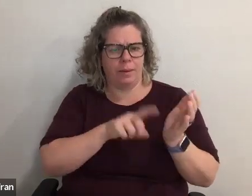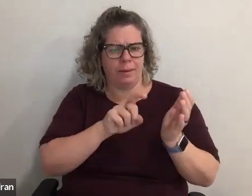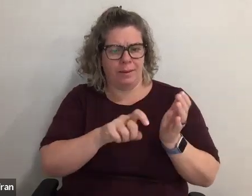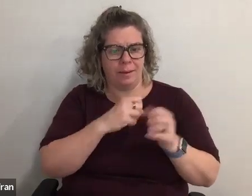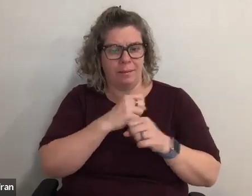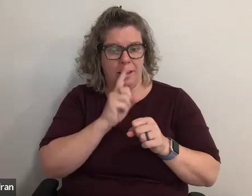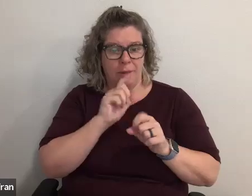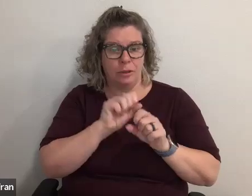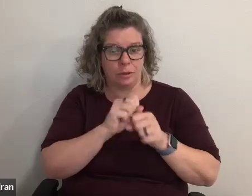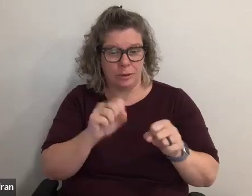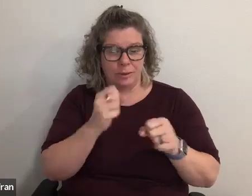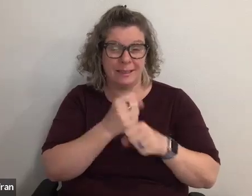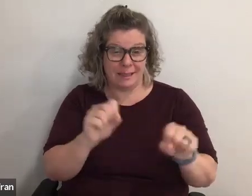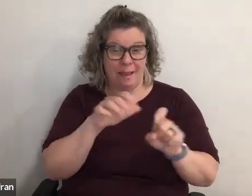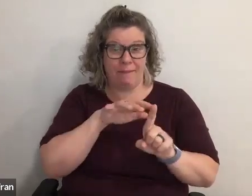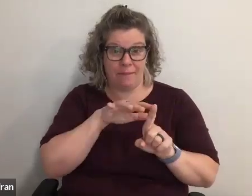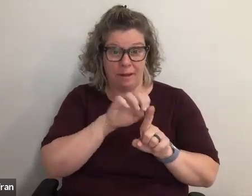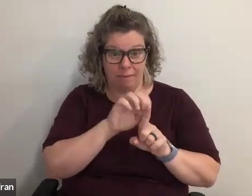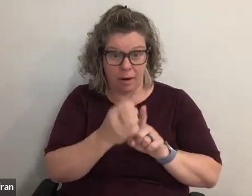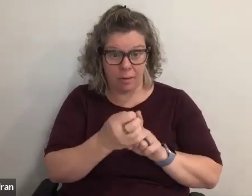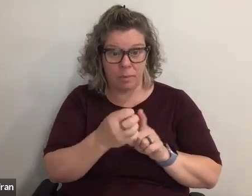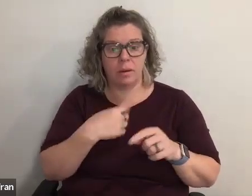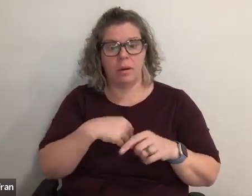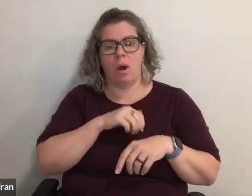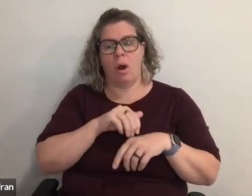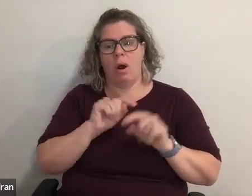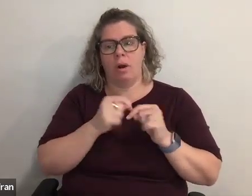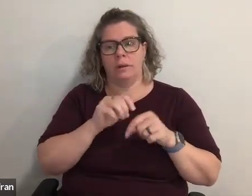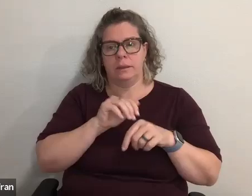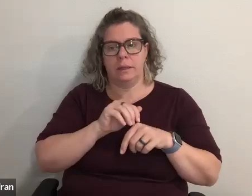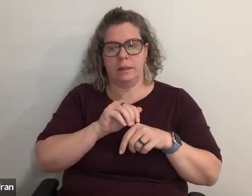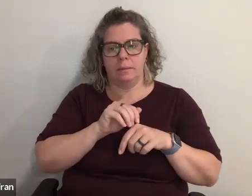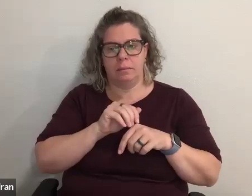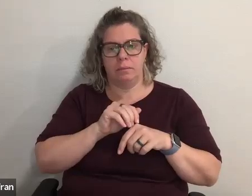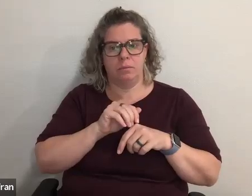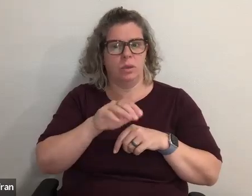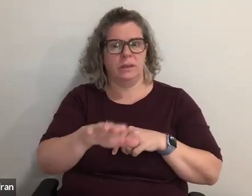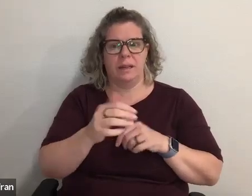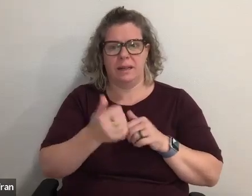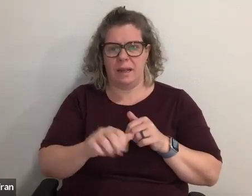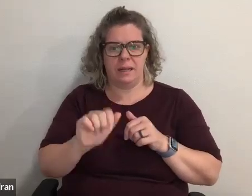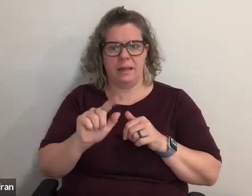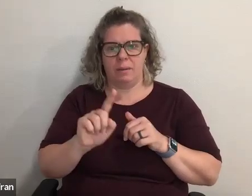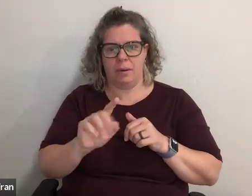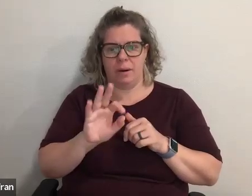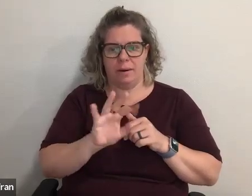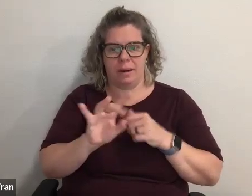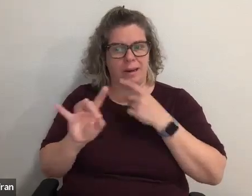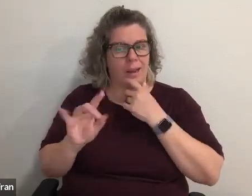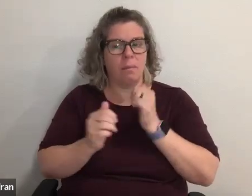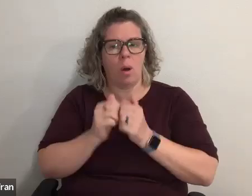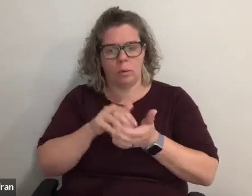environment, our teams will dispatch to wherever Brian's teams at 988 will send us. Most oftentimes it's in somebody's